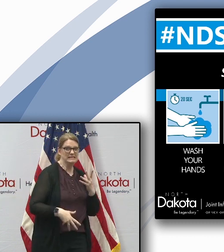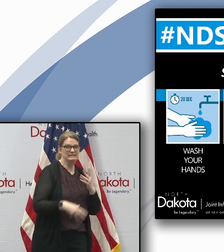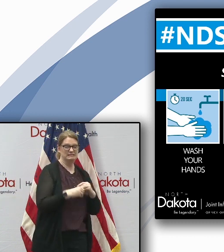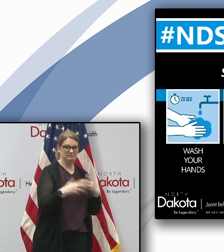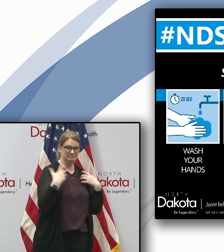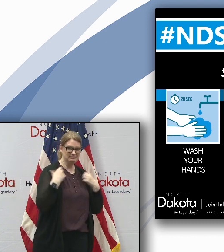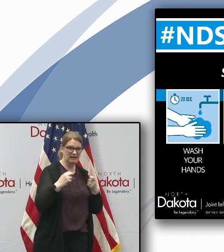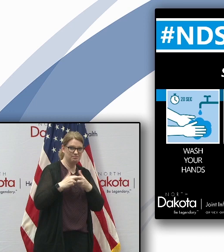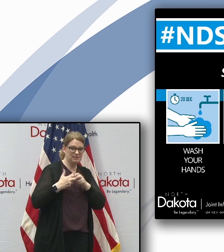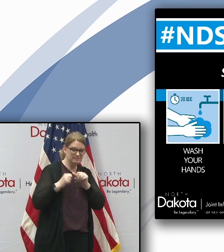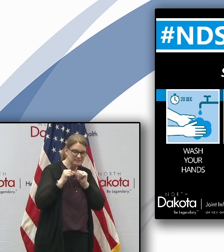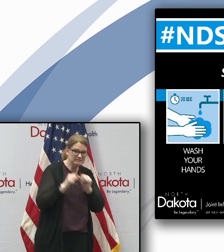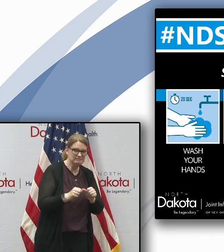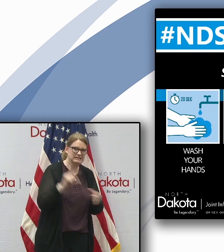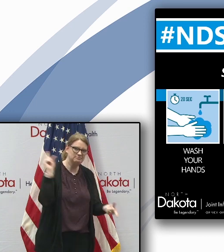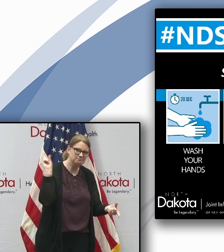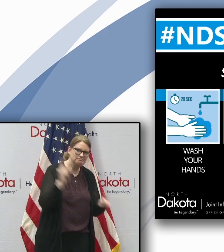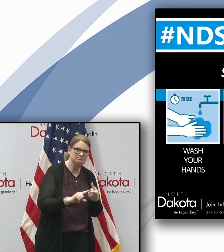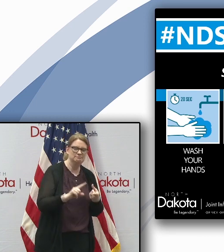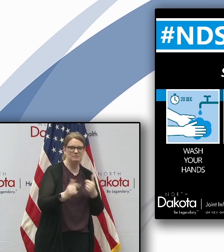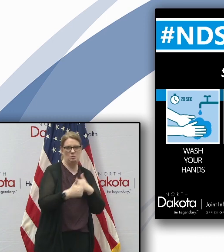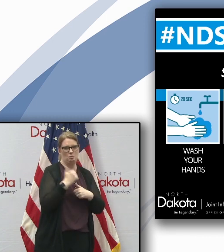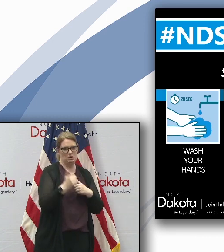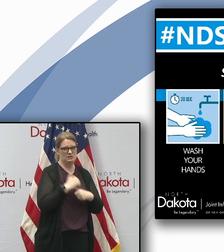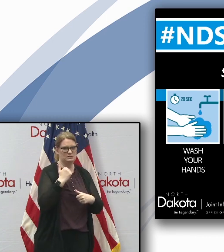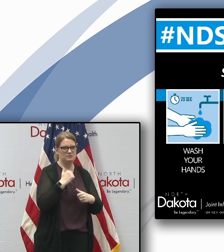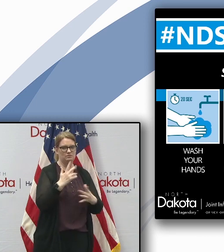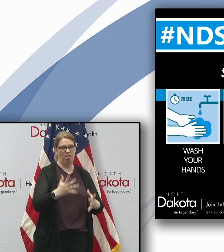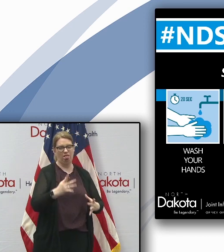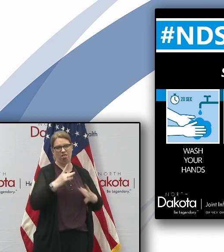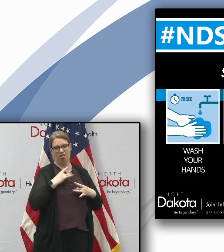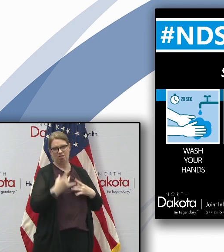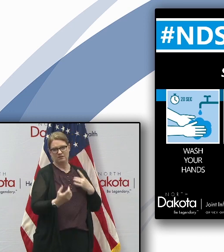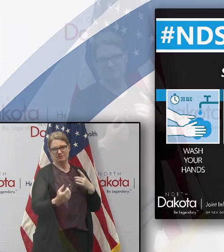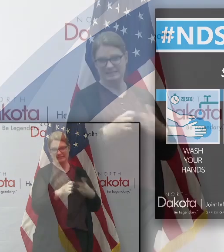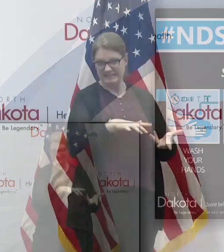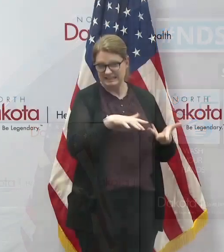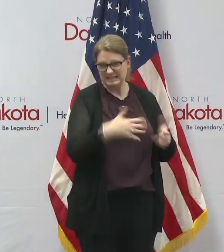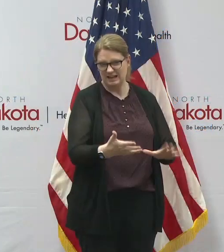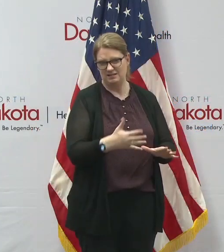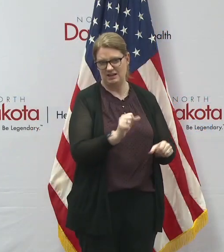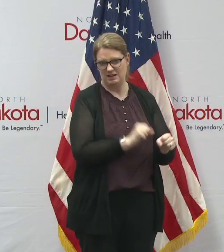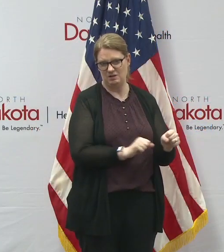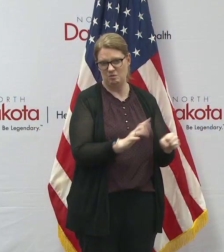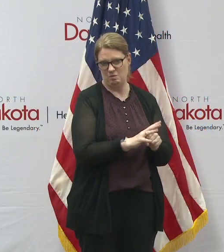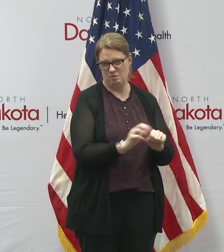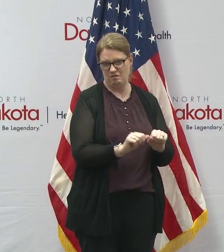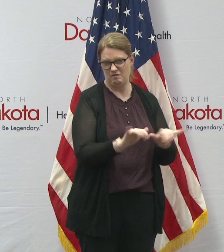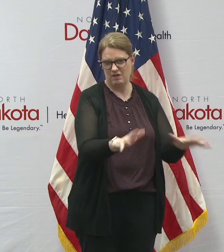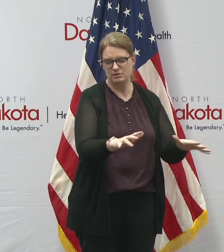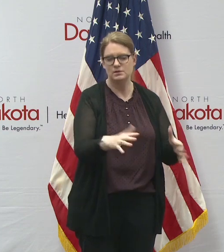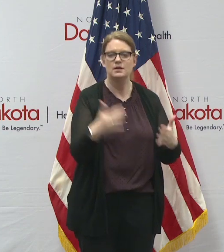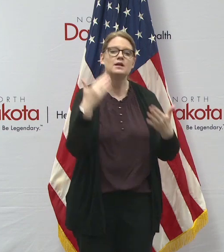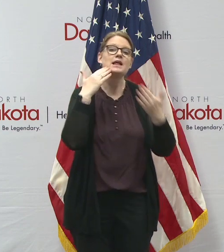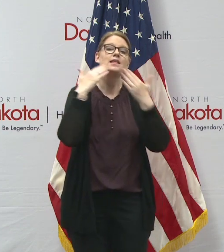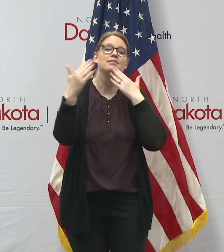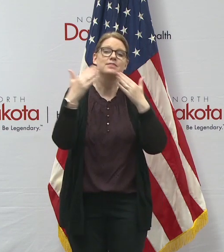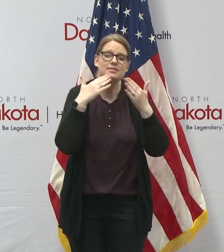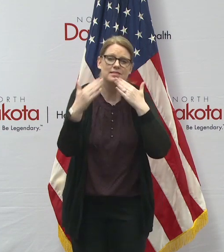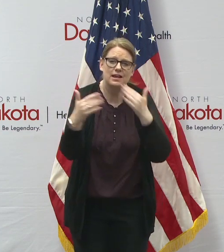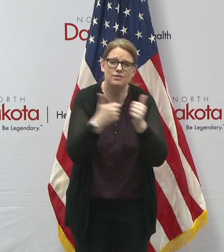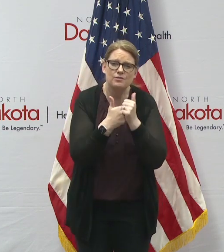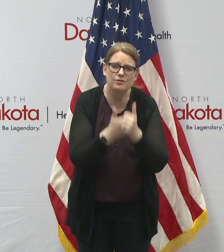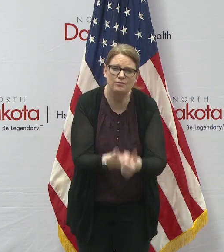to mitigate the risk of contracting the deadly coronavirus. And again, thank you all for doing this. We know that